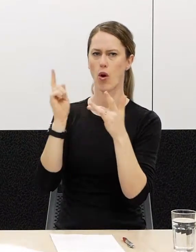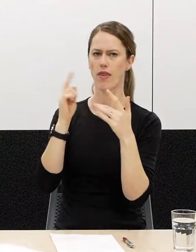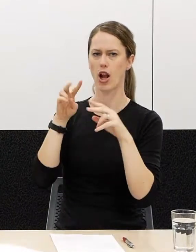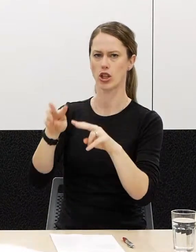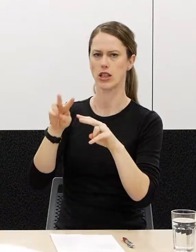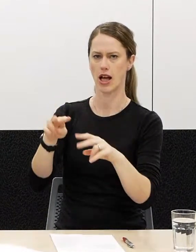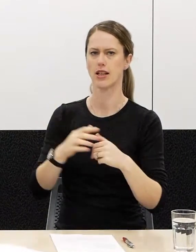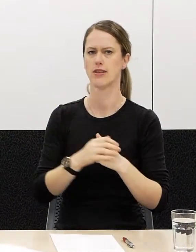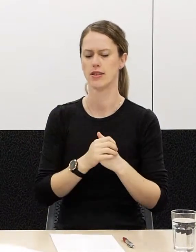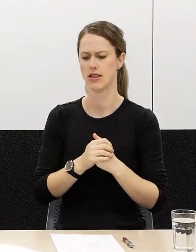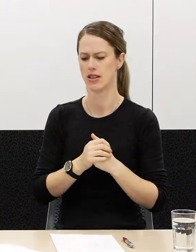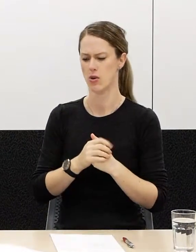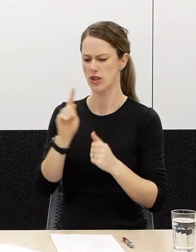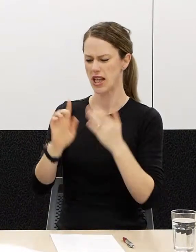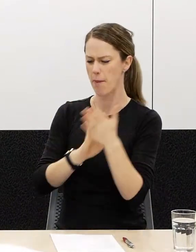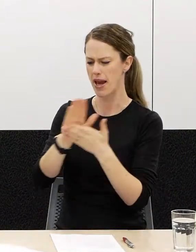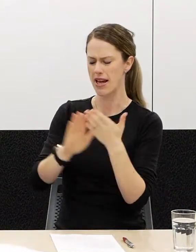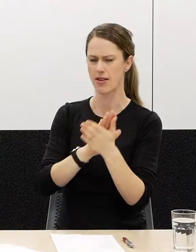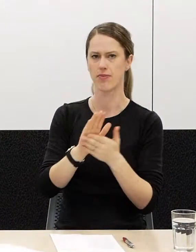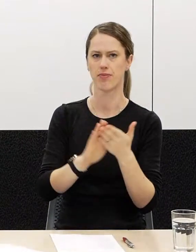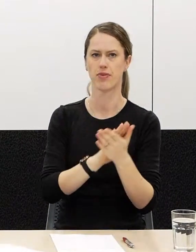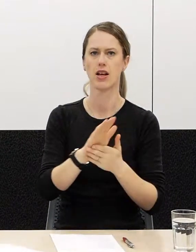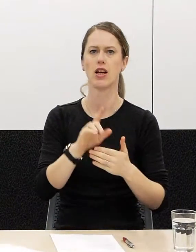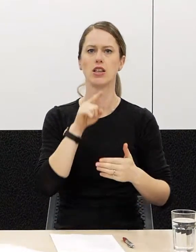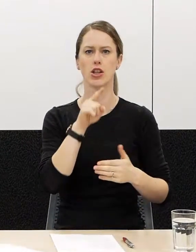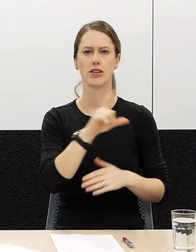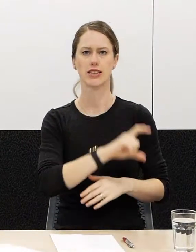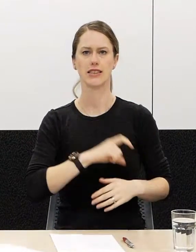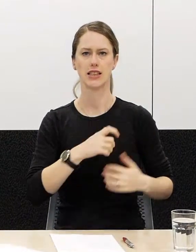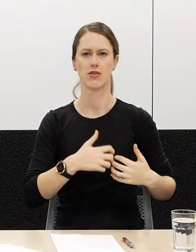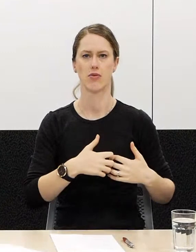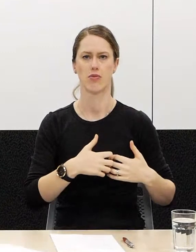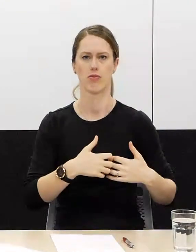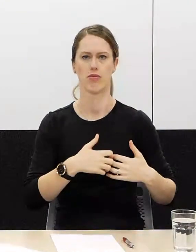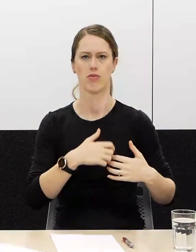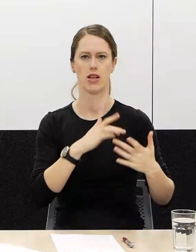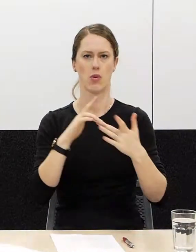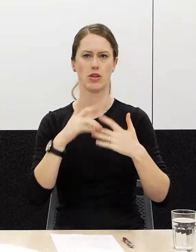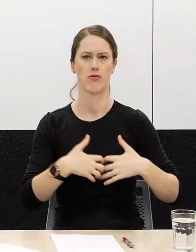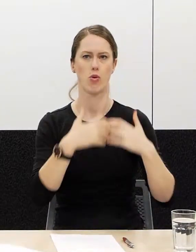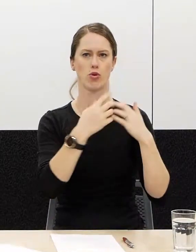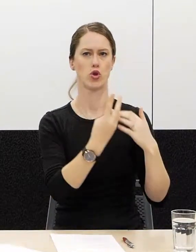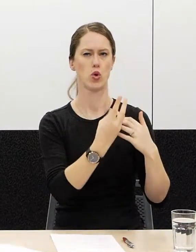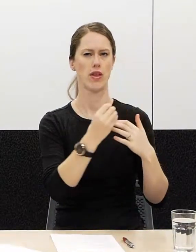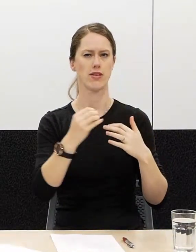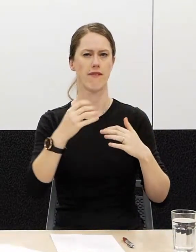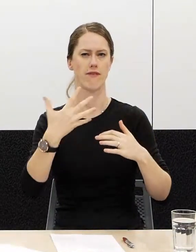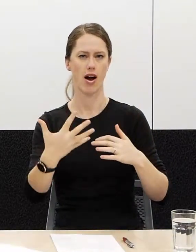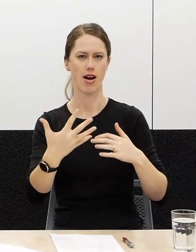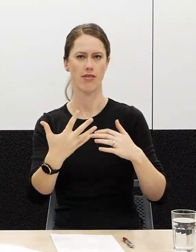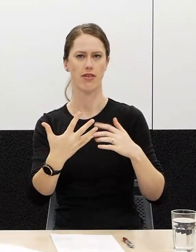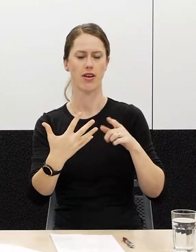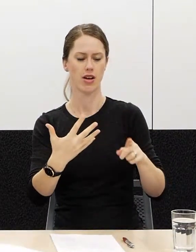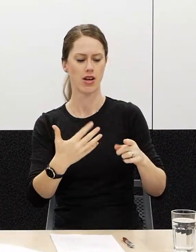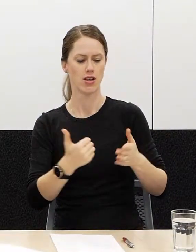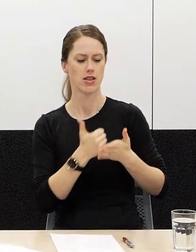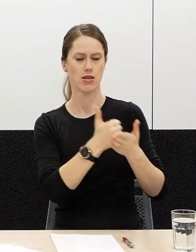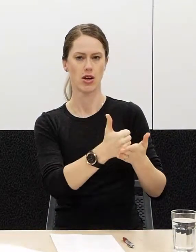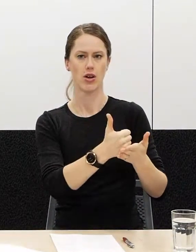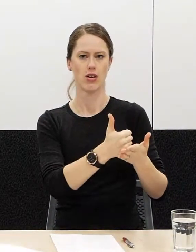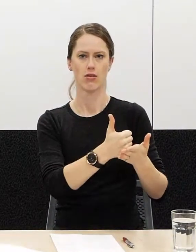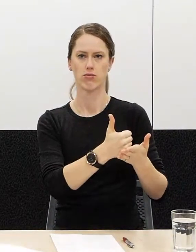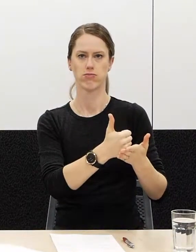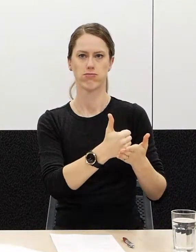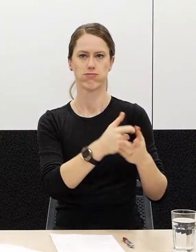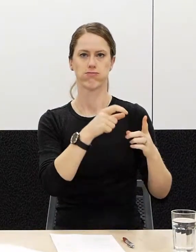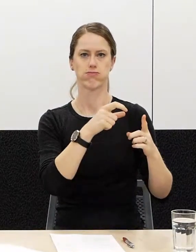can tell you is that the regional cancer networks were formed in 2005. They were there to support district health boards to deliver improved local outcomes for patients.